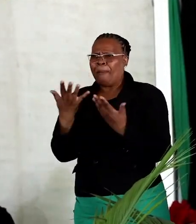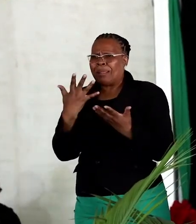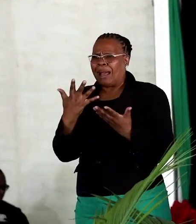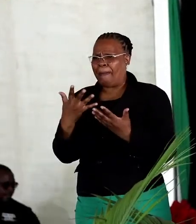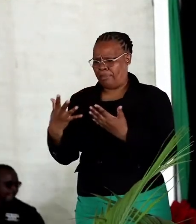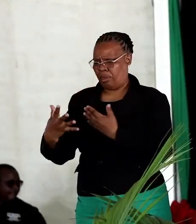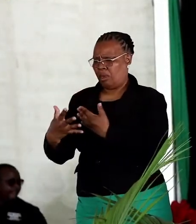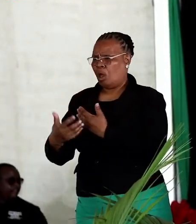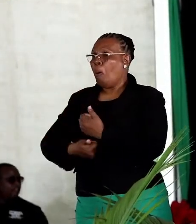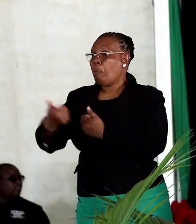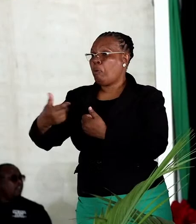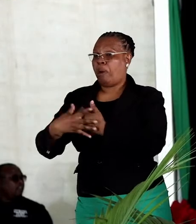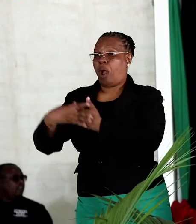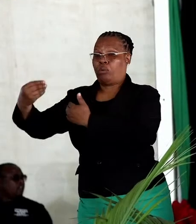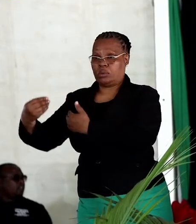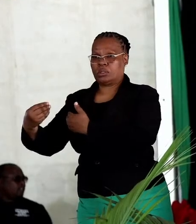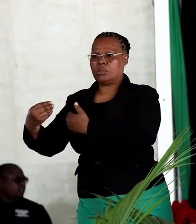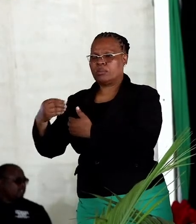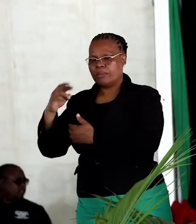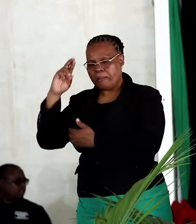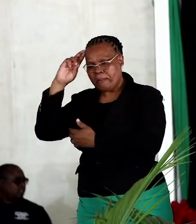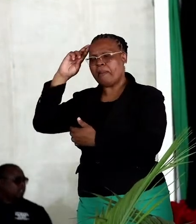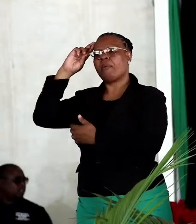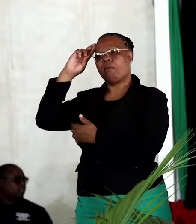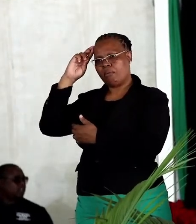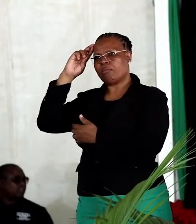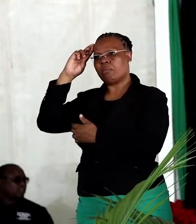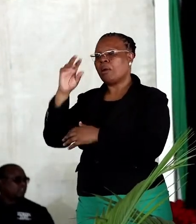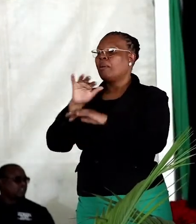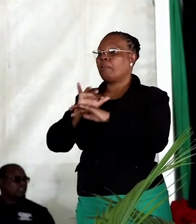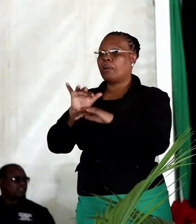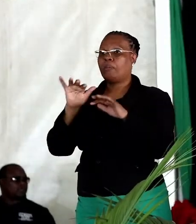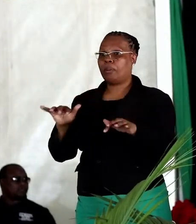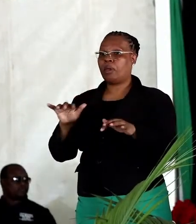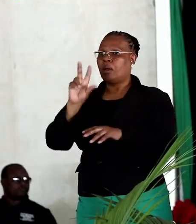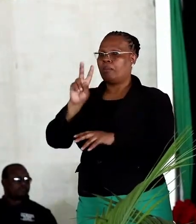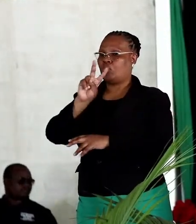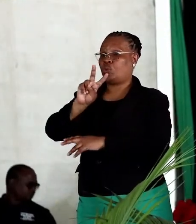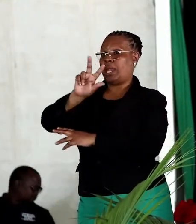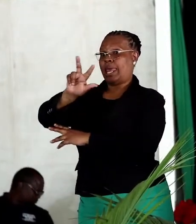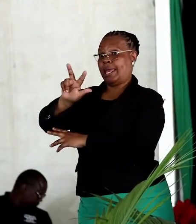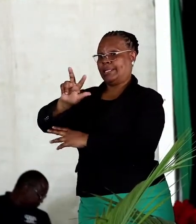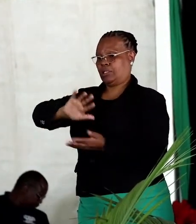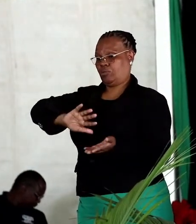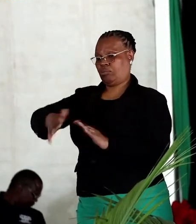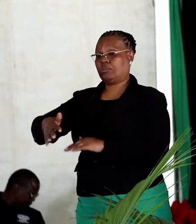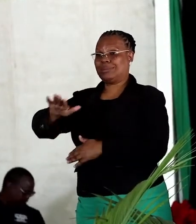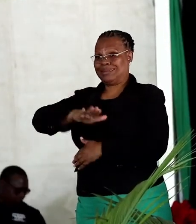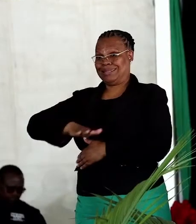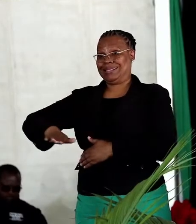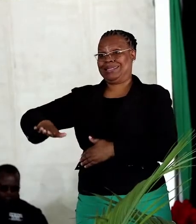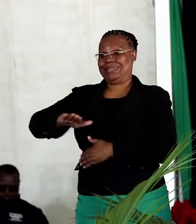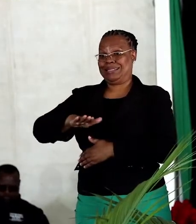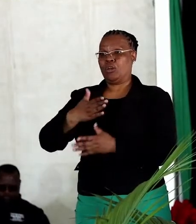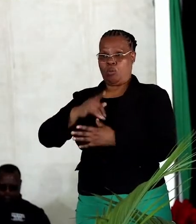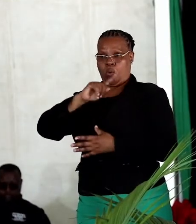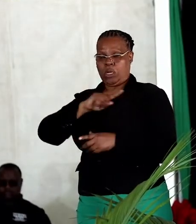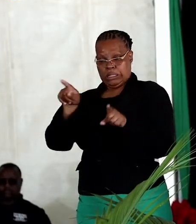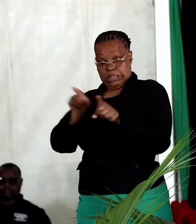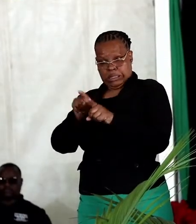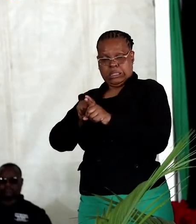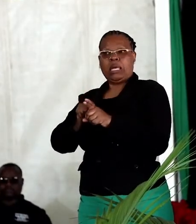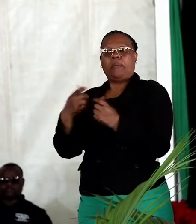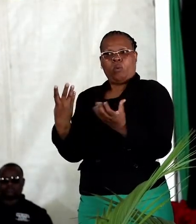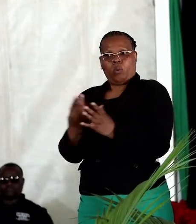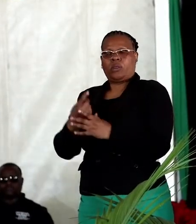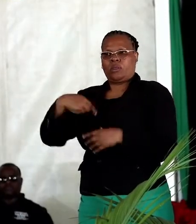into yokokubana aba bantu bayi 28 babhubha apha, they were patriots. Aba bantu bayi